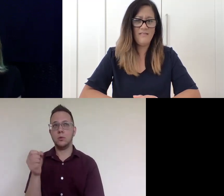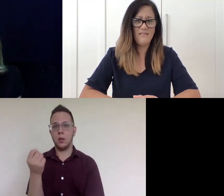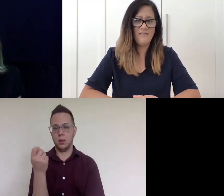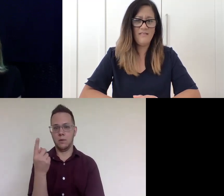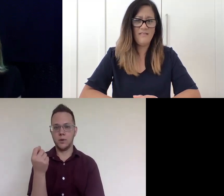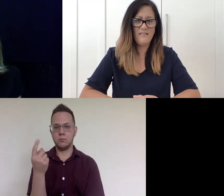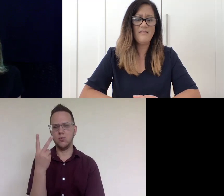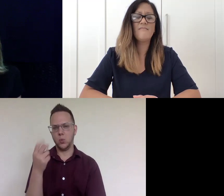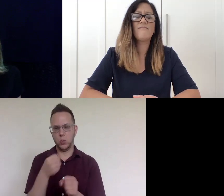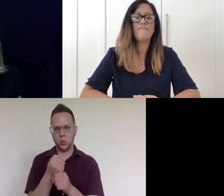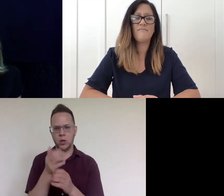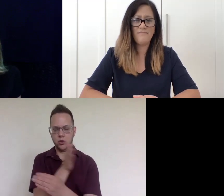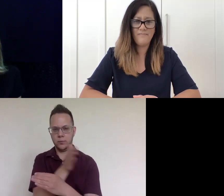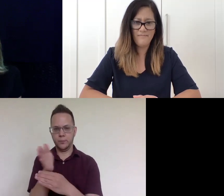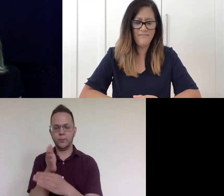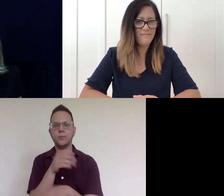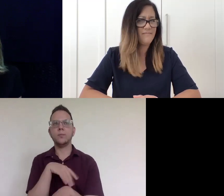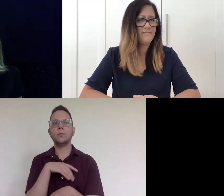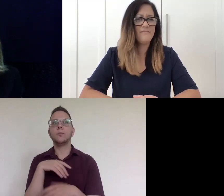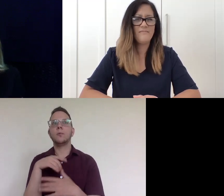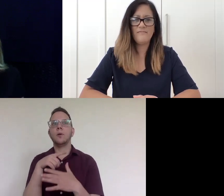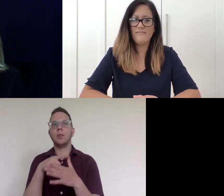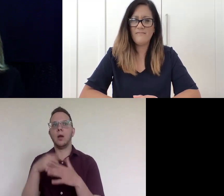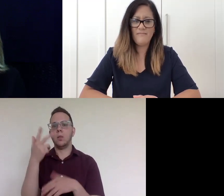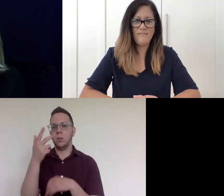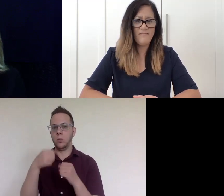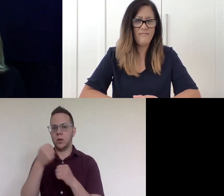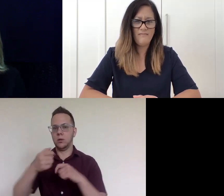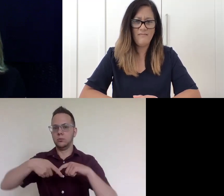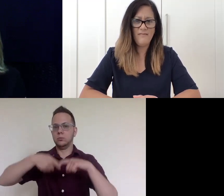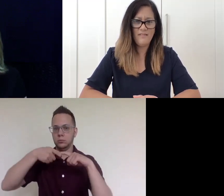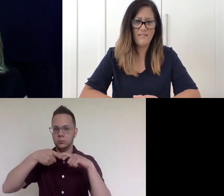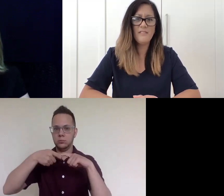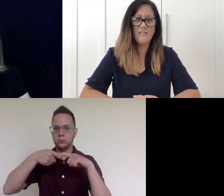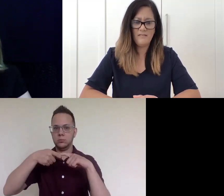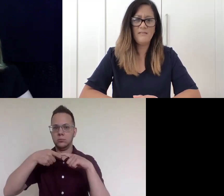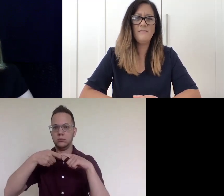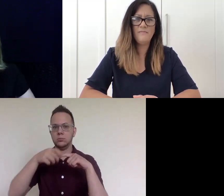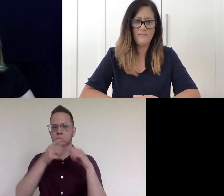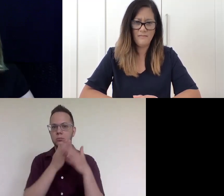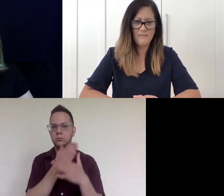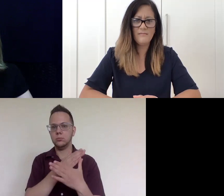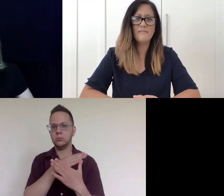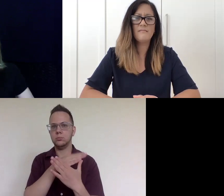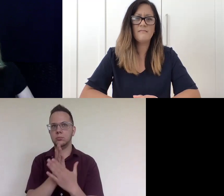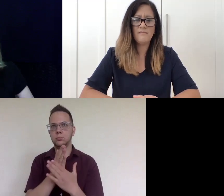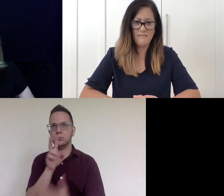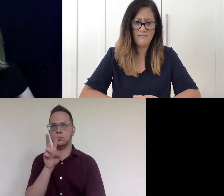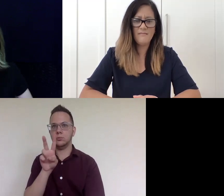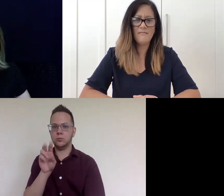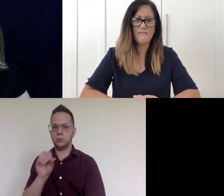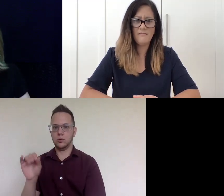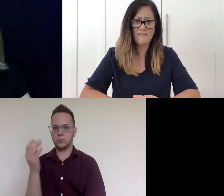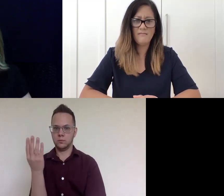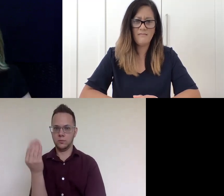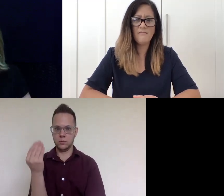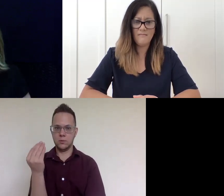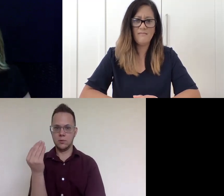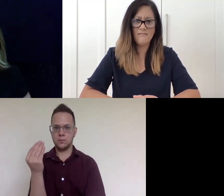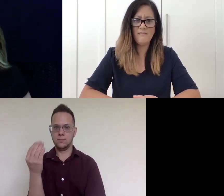on hold for a couple of years. And then that was suspended for 3